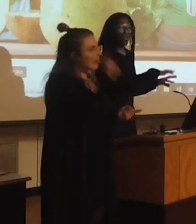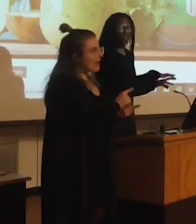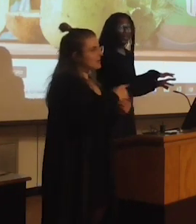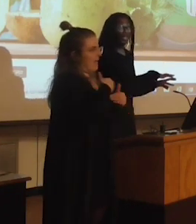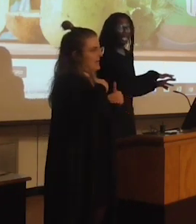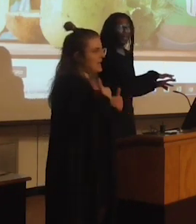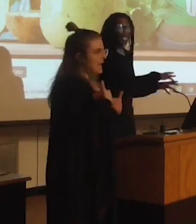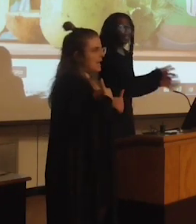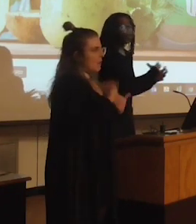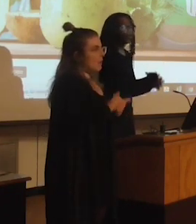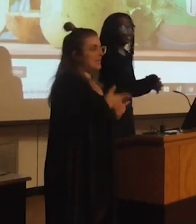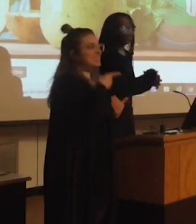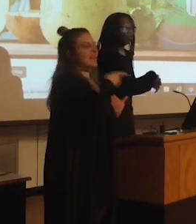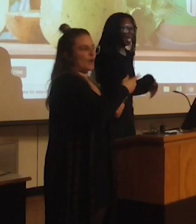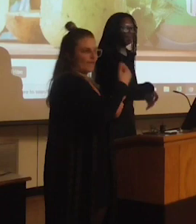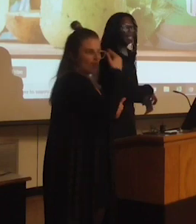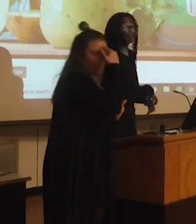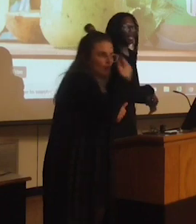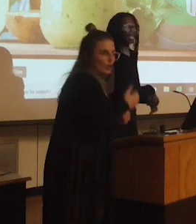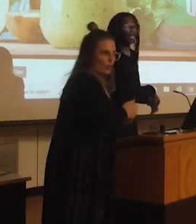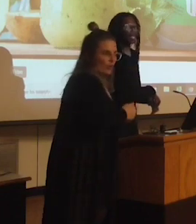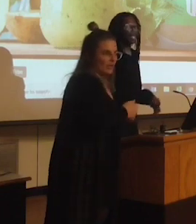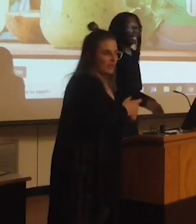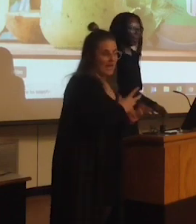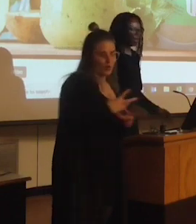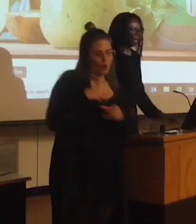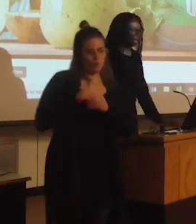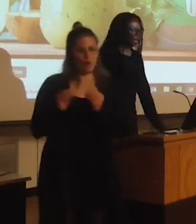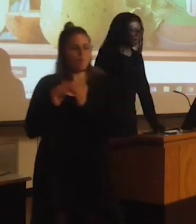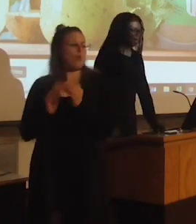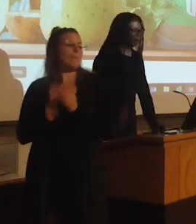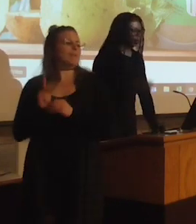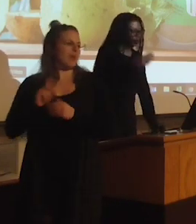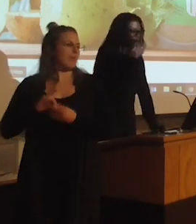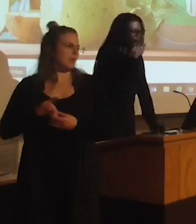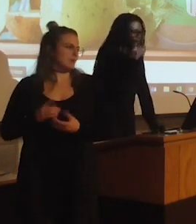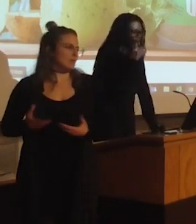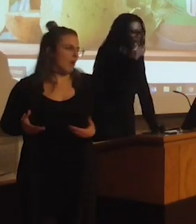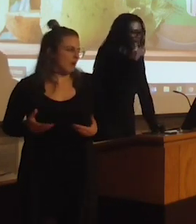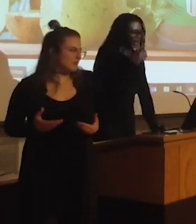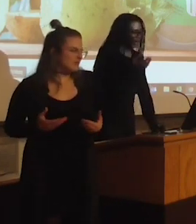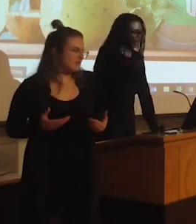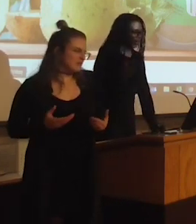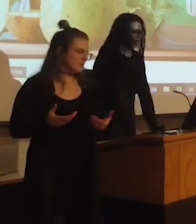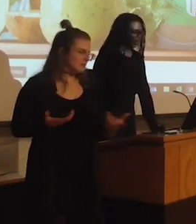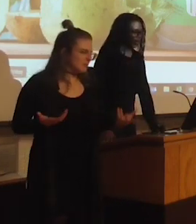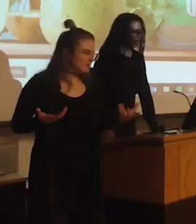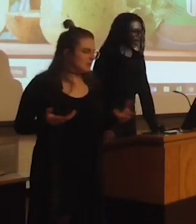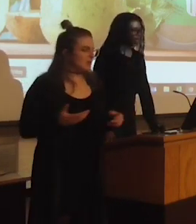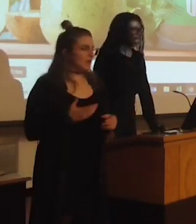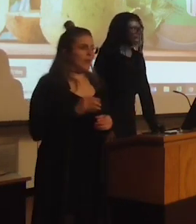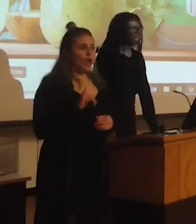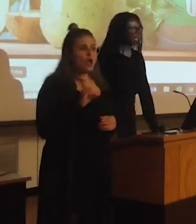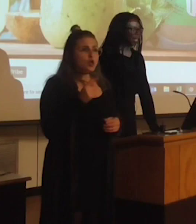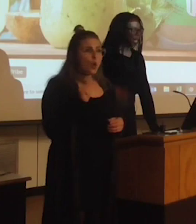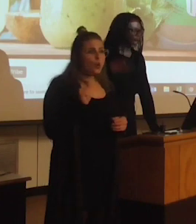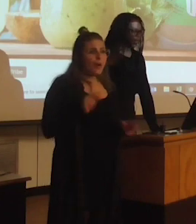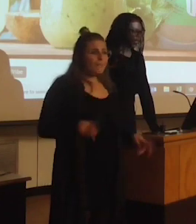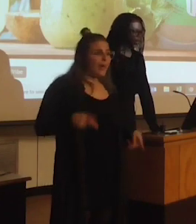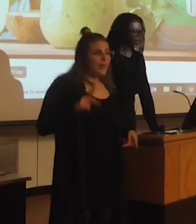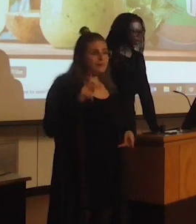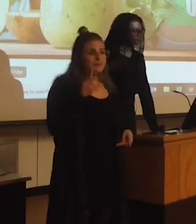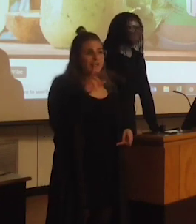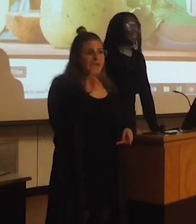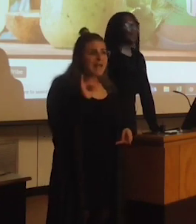products that are familiar to them and incorporate more plant-based products. So it's not like, you know, like, you know, like Yoga Pants Kathy is like